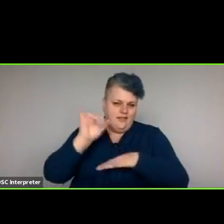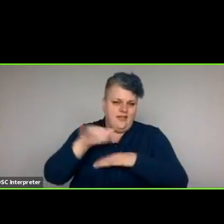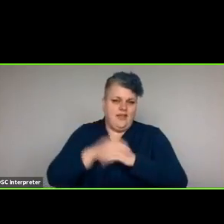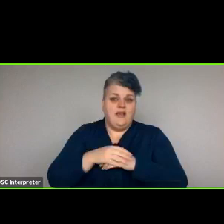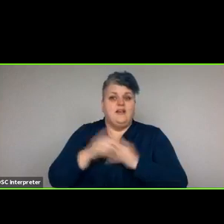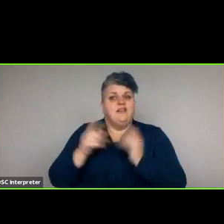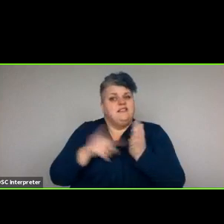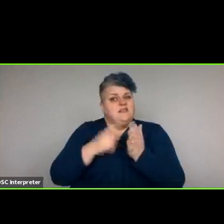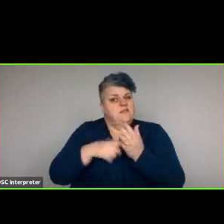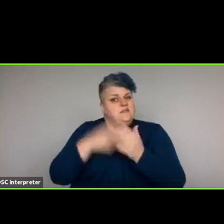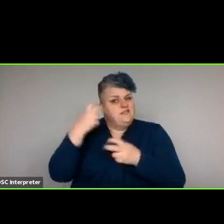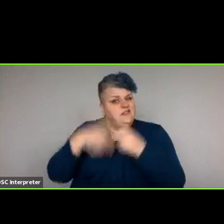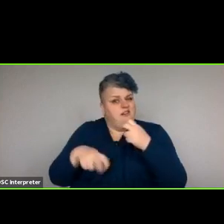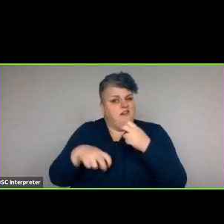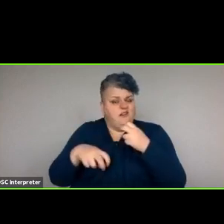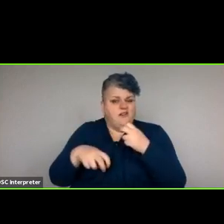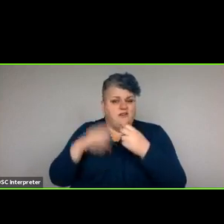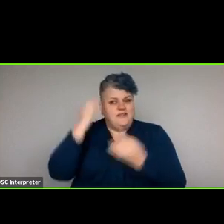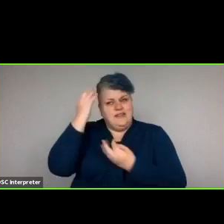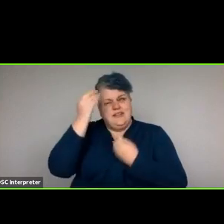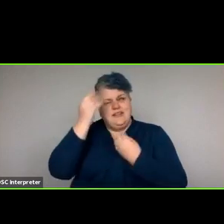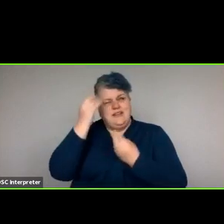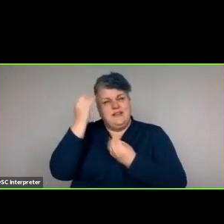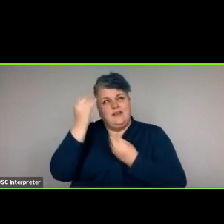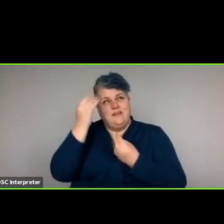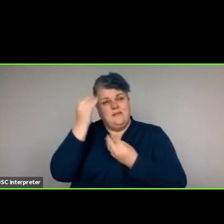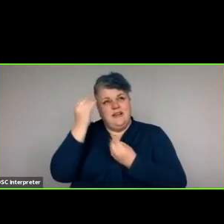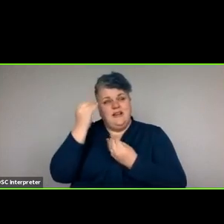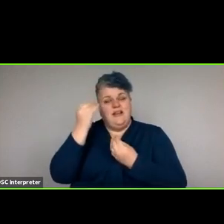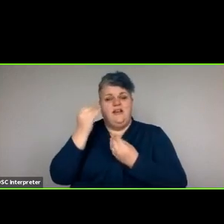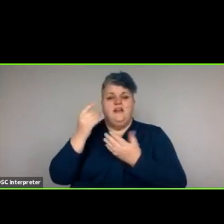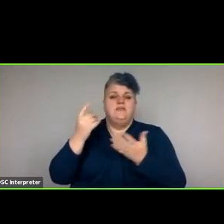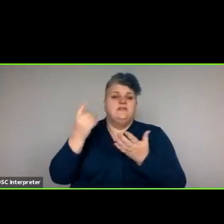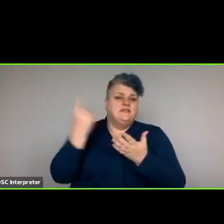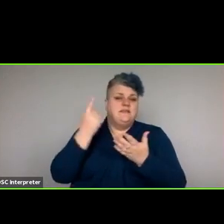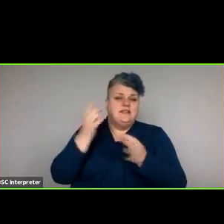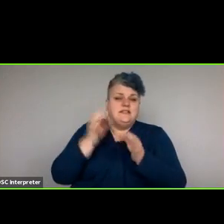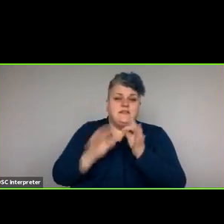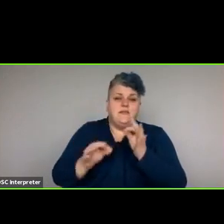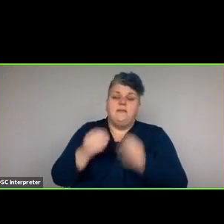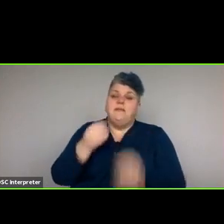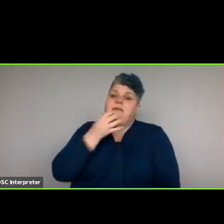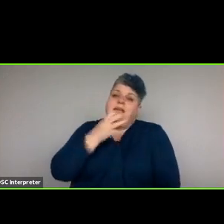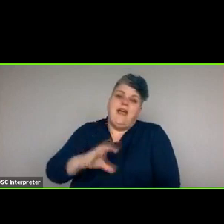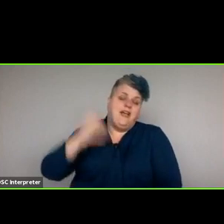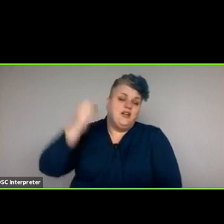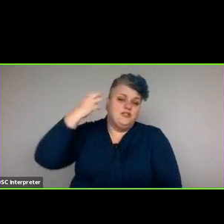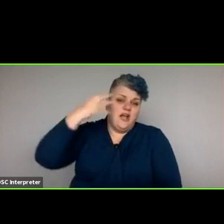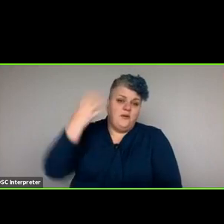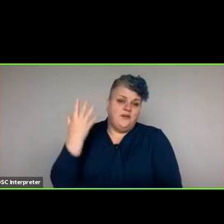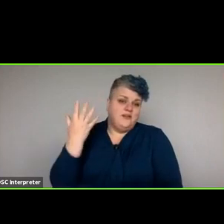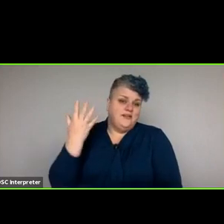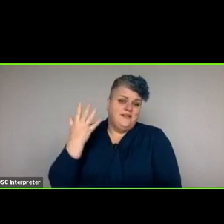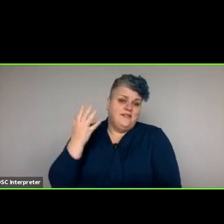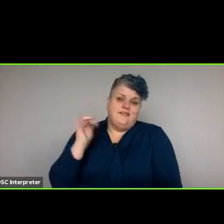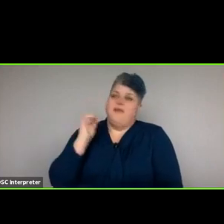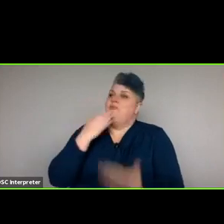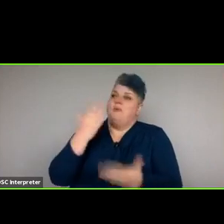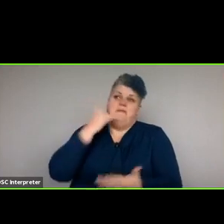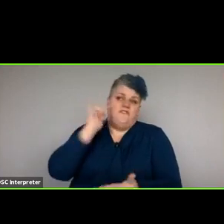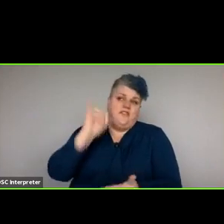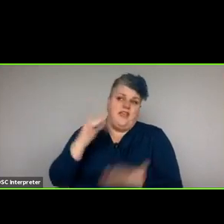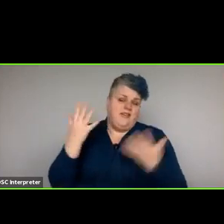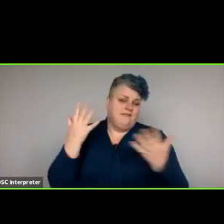hard to find. You really have to think about it. And, something as simple as a hot shower might be the thing that you're grateful for that